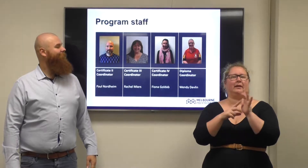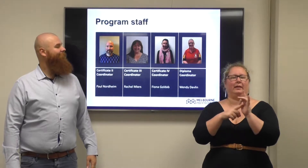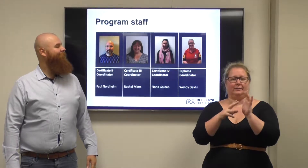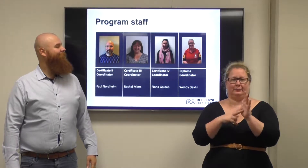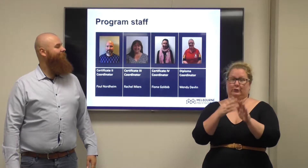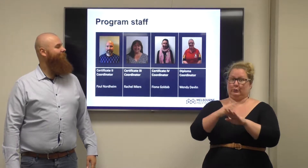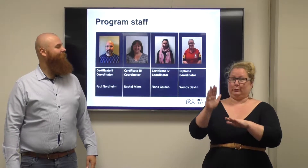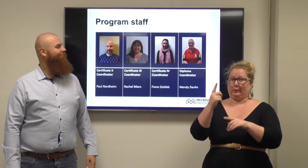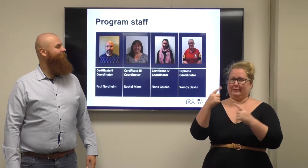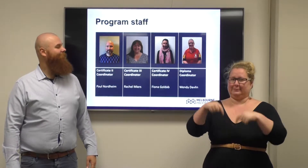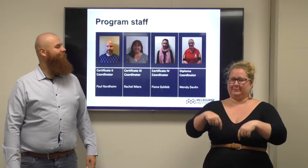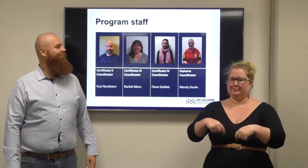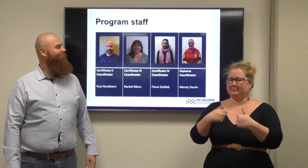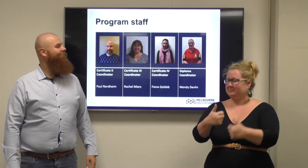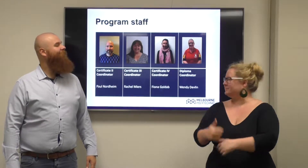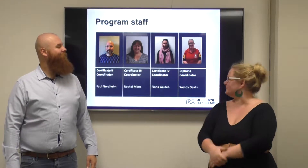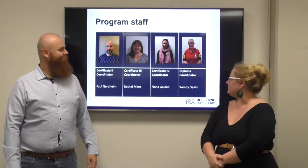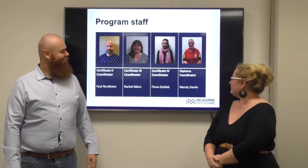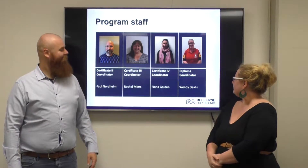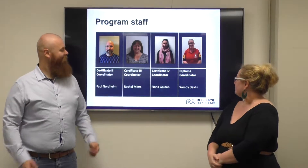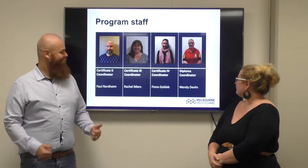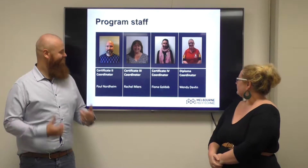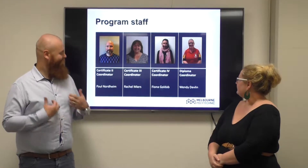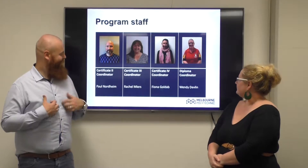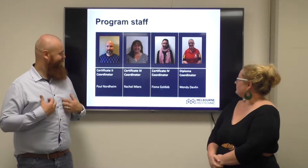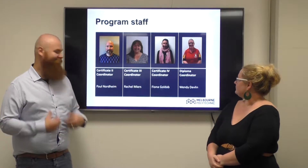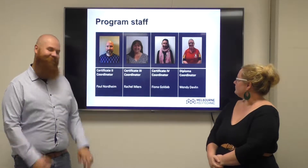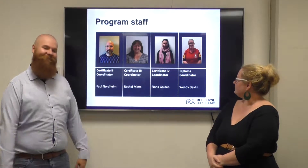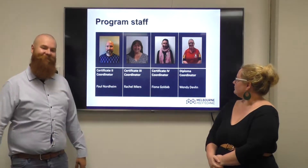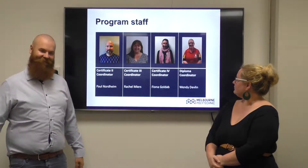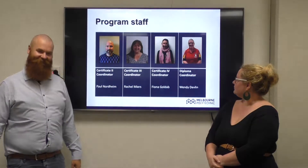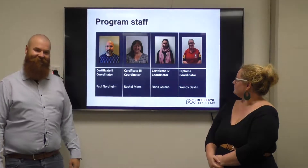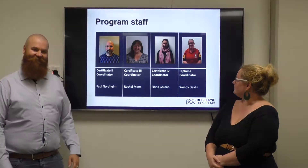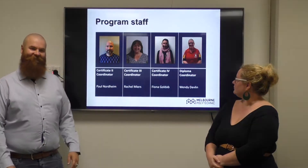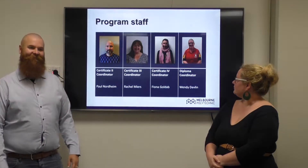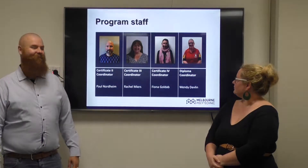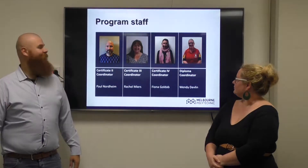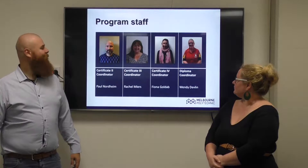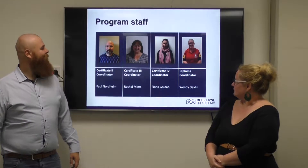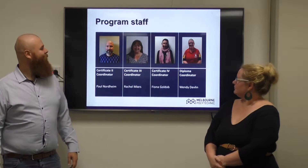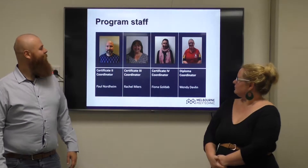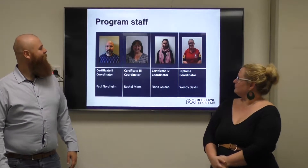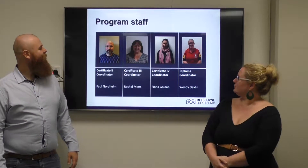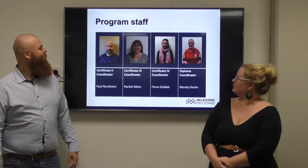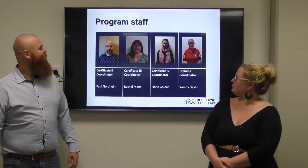And the Diploma coordinator is Wendy, over here in Paran. It's really exciting.